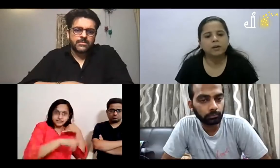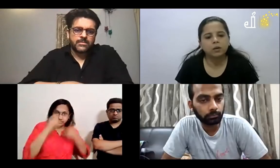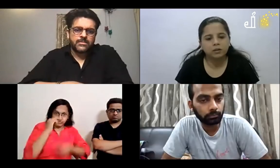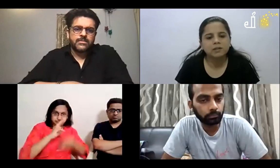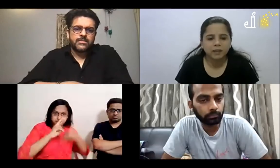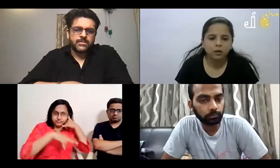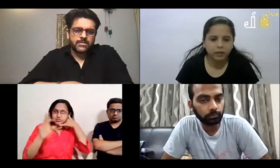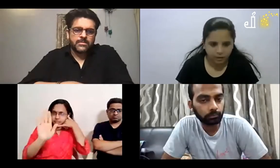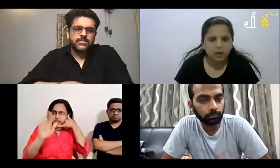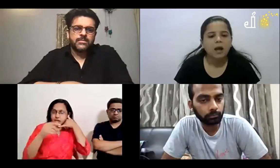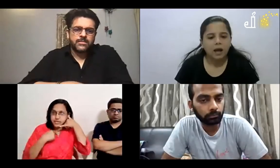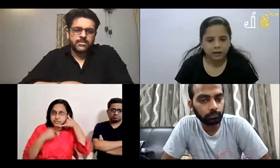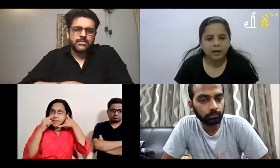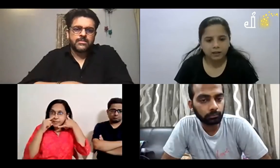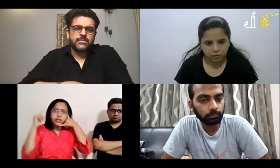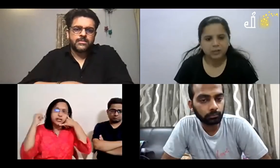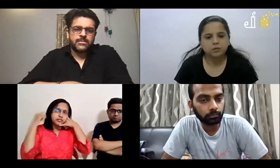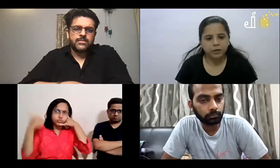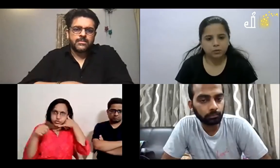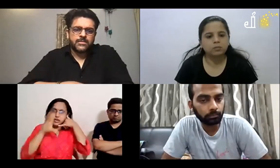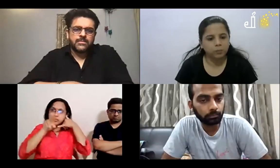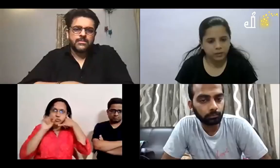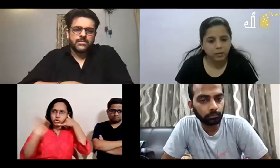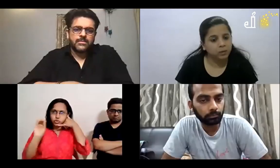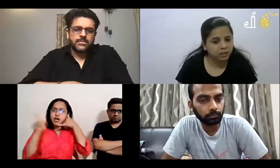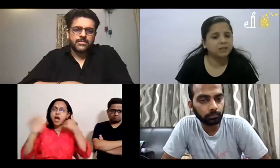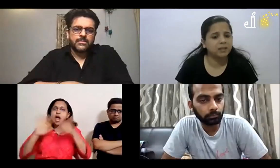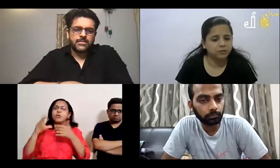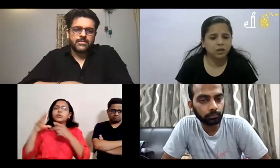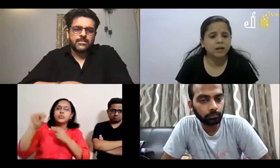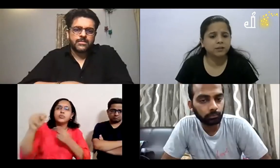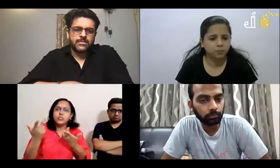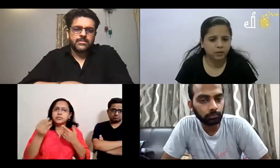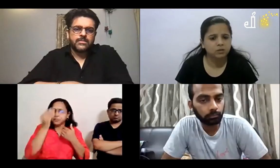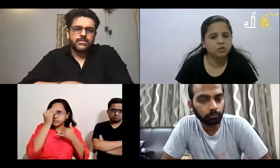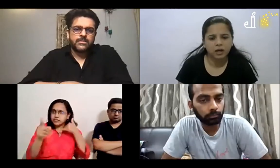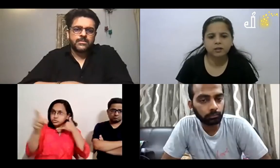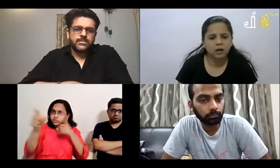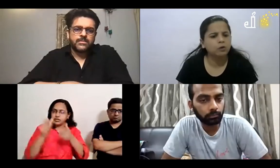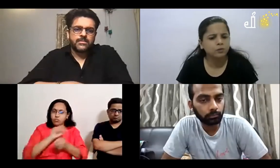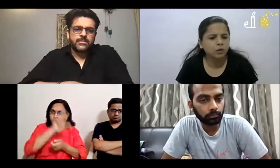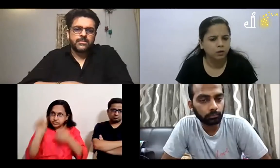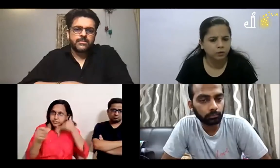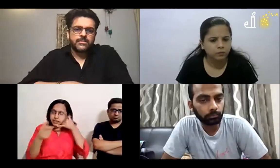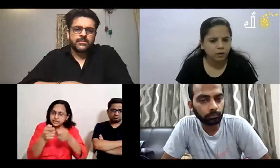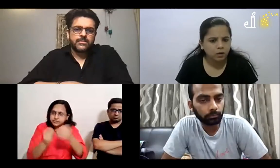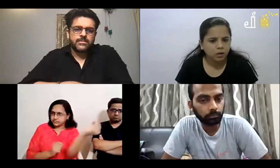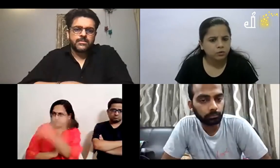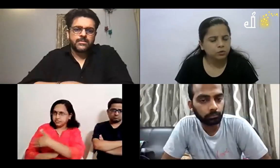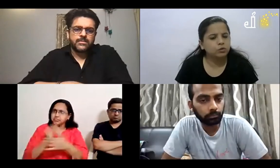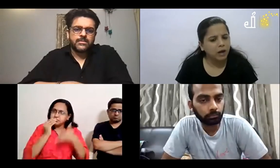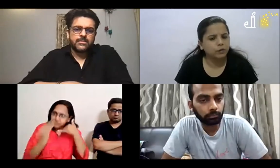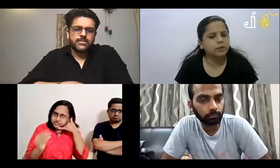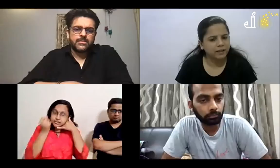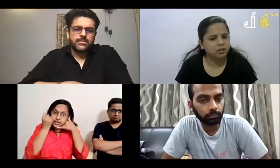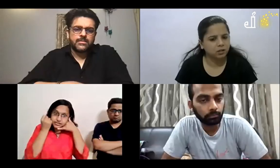So my daughter will say, okay, I'll just explain to us. My mother is deaf. She can't speak and she can't hear. How she will call you? So